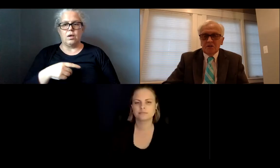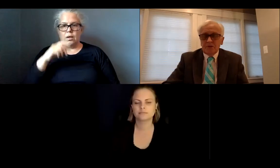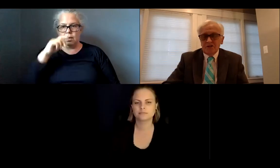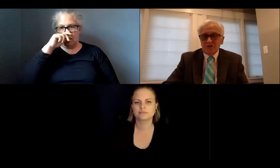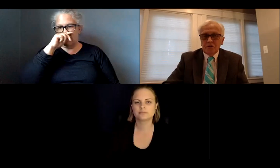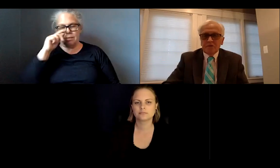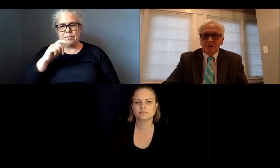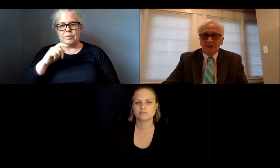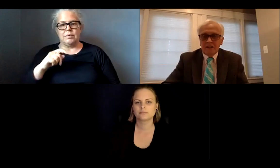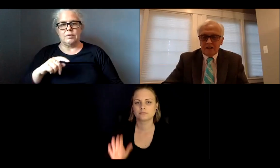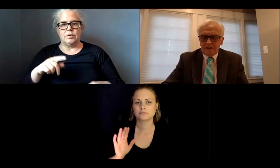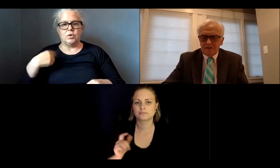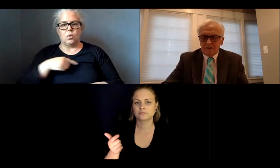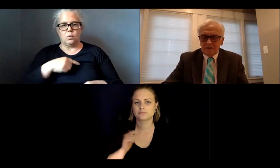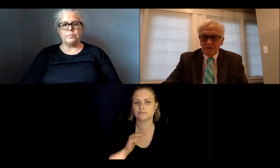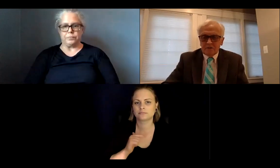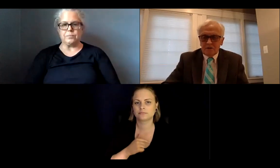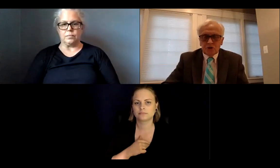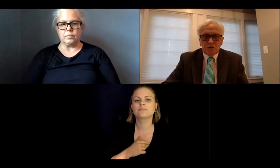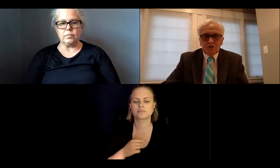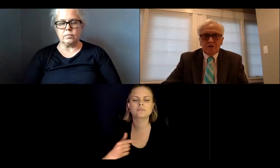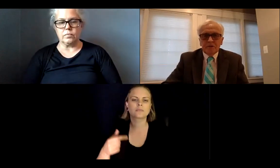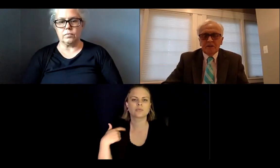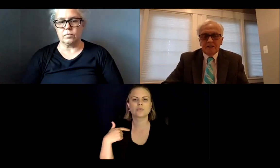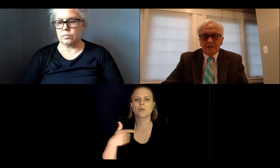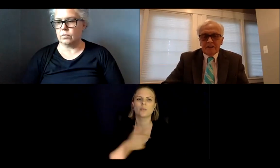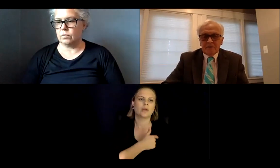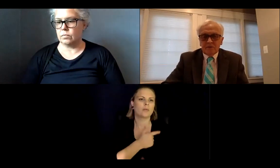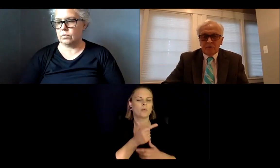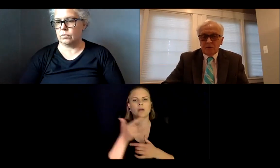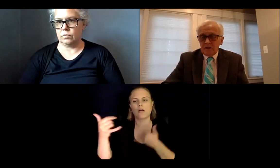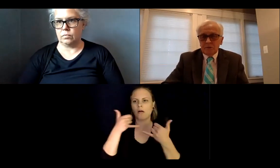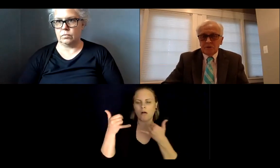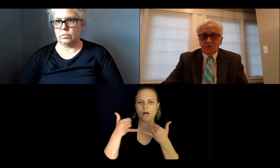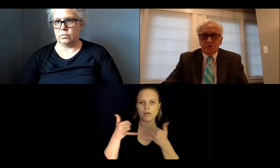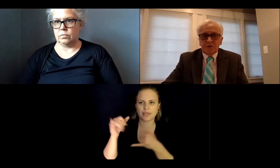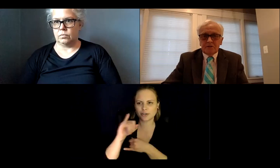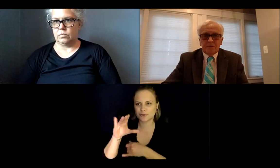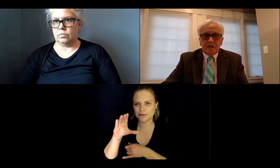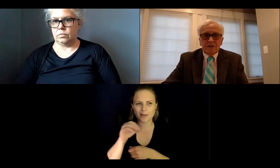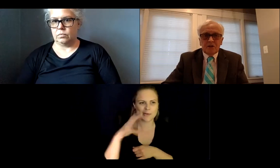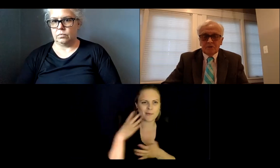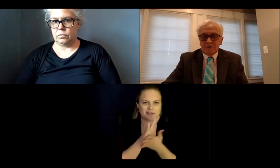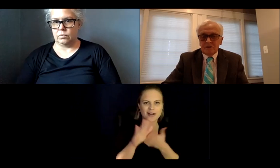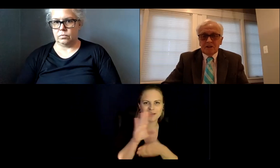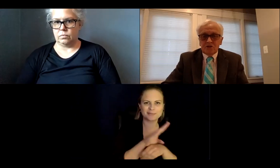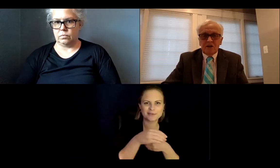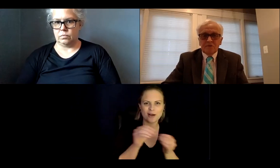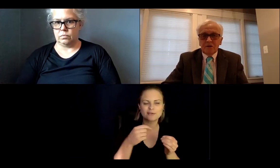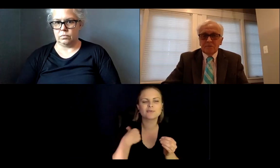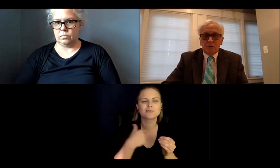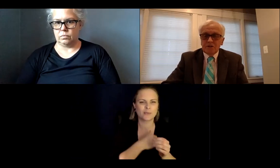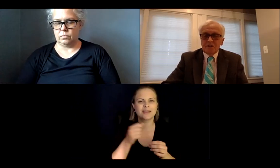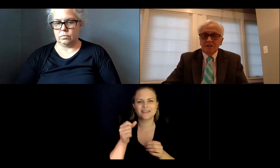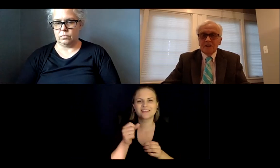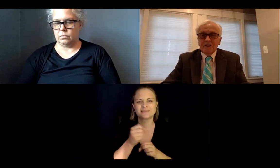College business office and the insurance company, and we're able to make her the next driver.